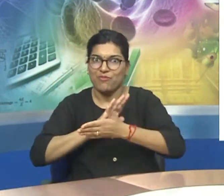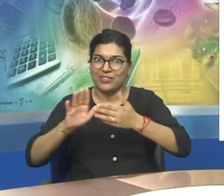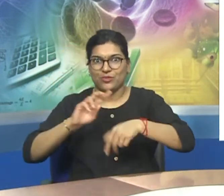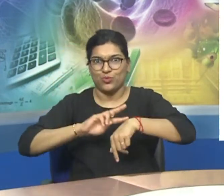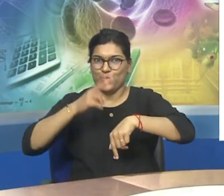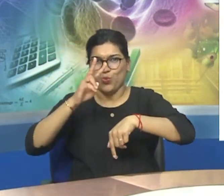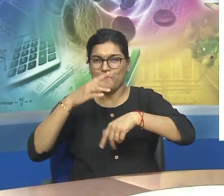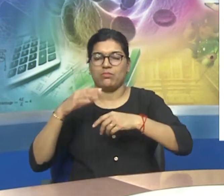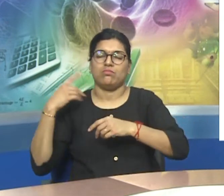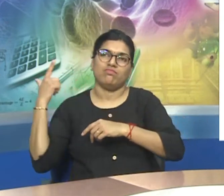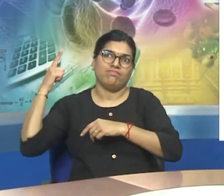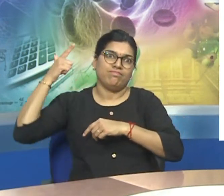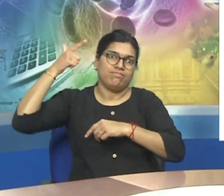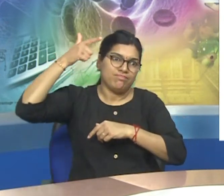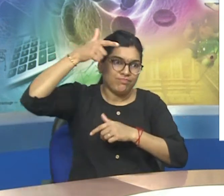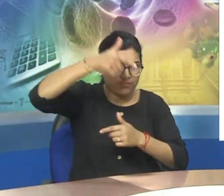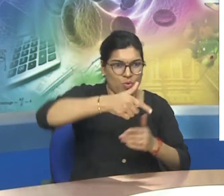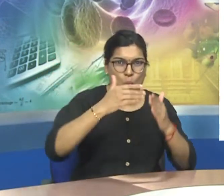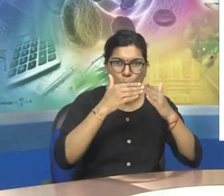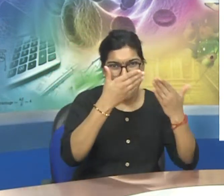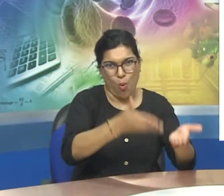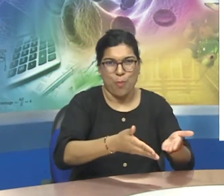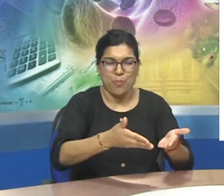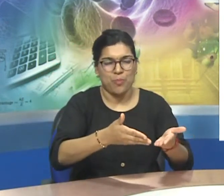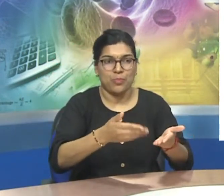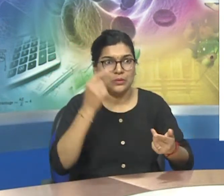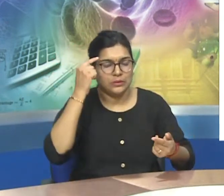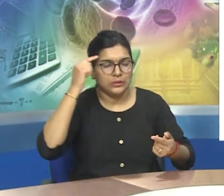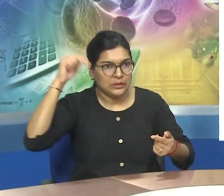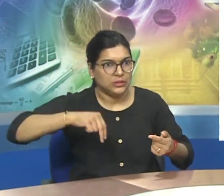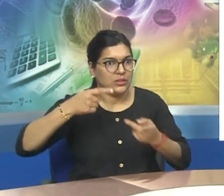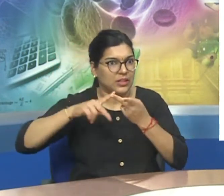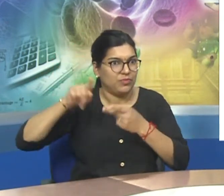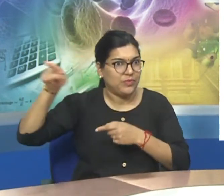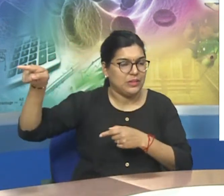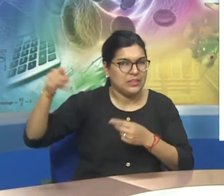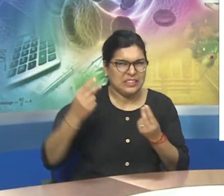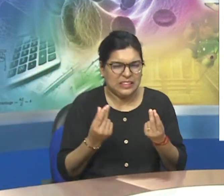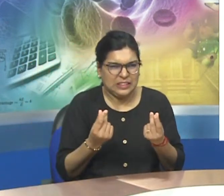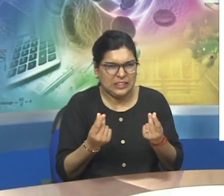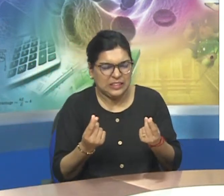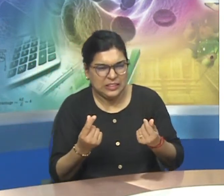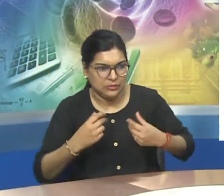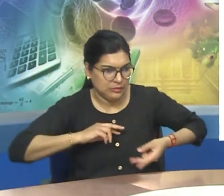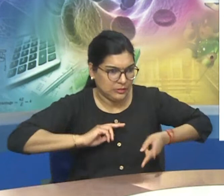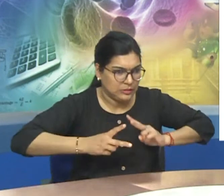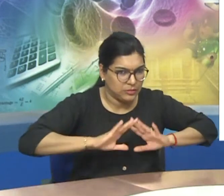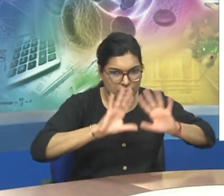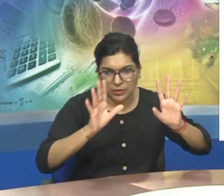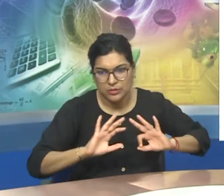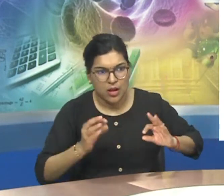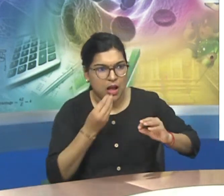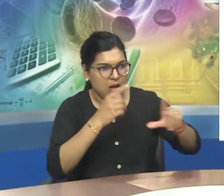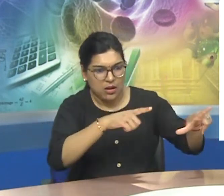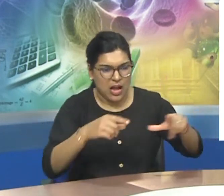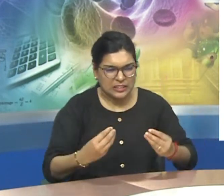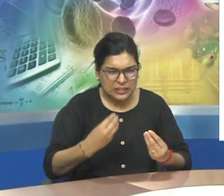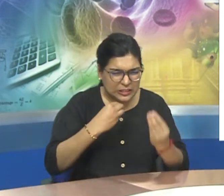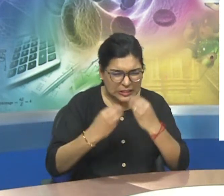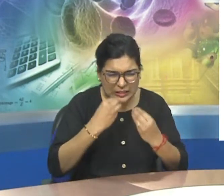everyone rushes home and quickly eats his or her meal to be ready for the TV